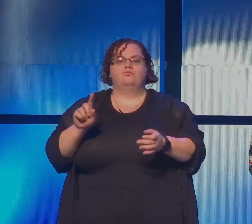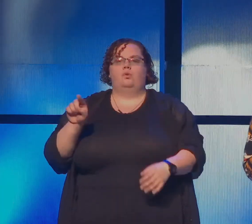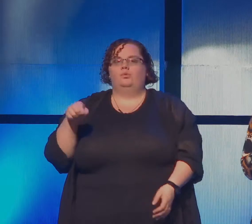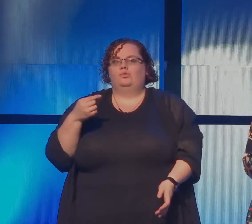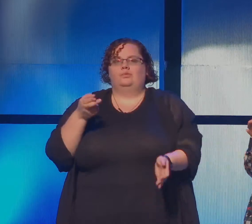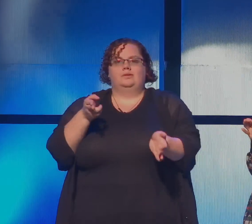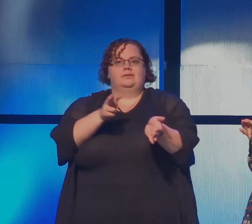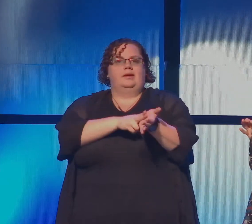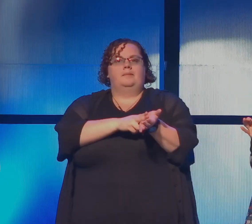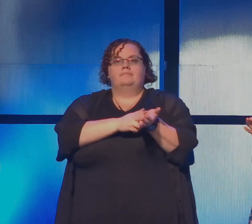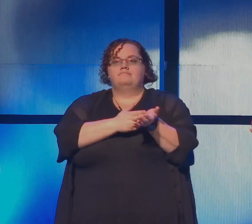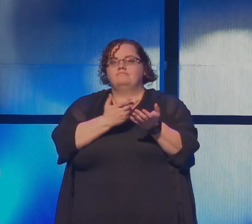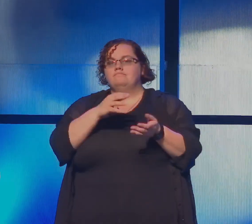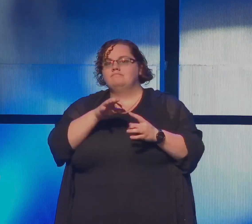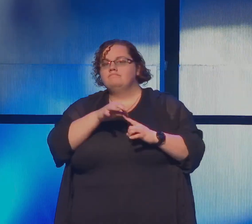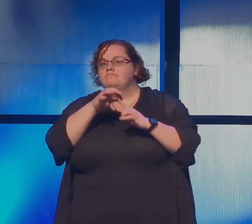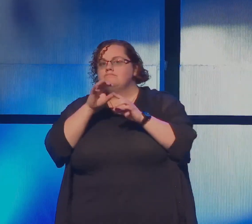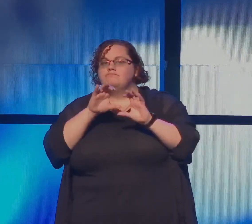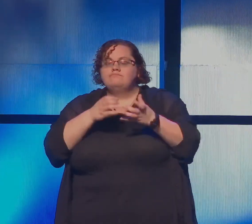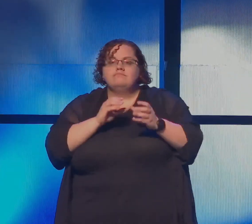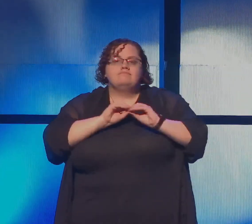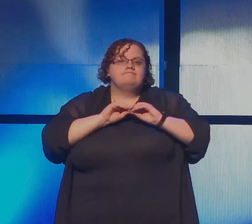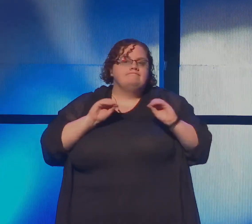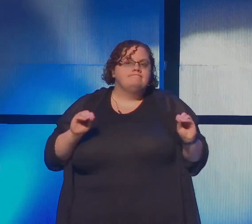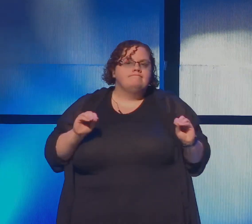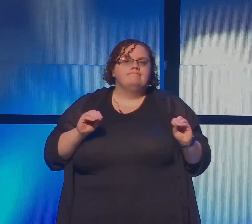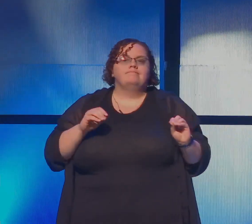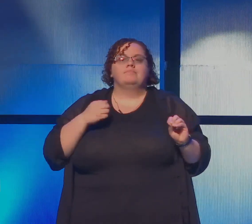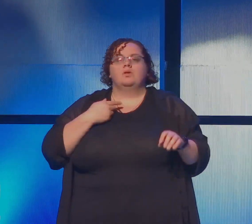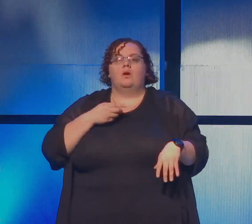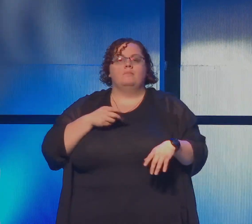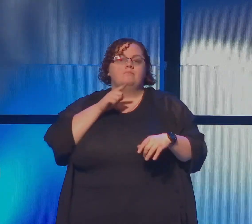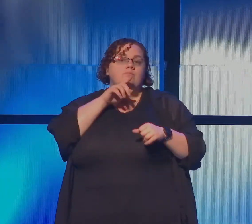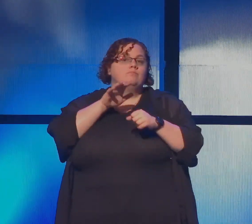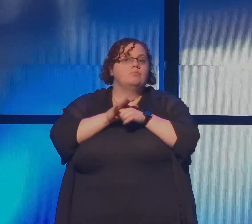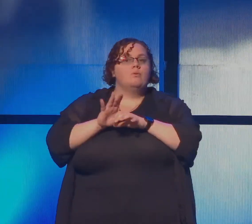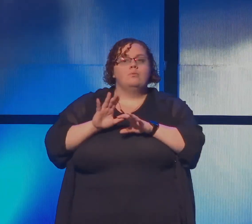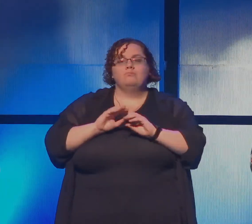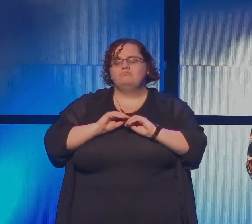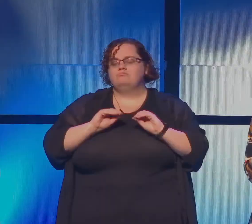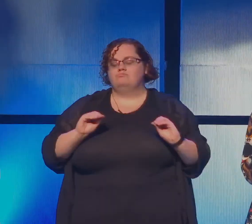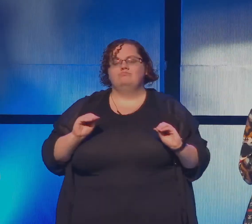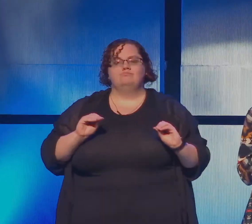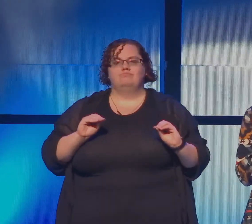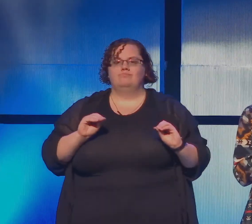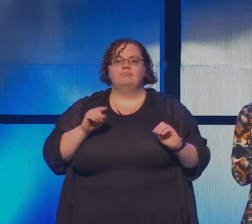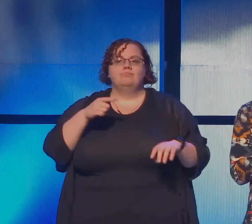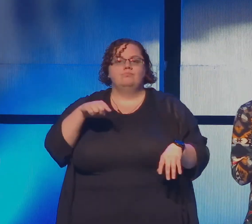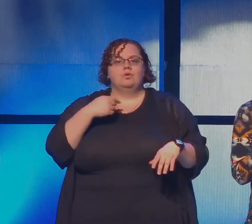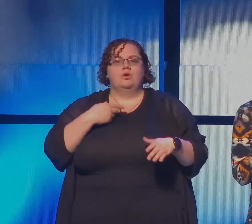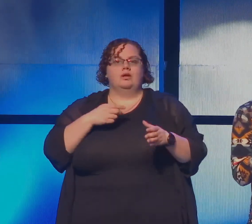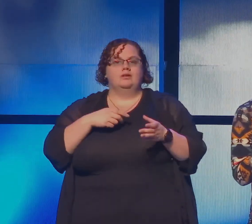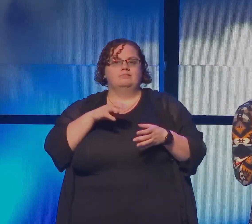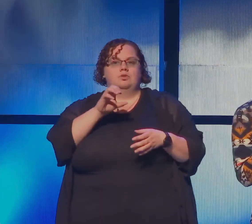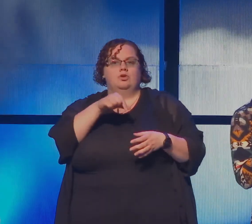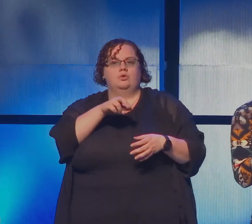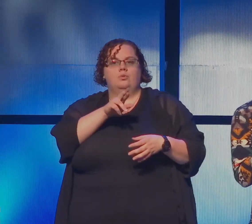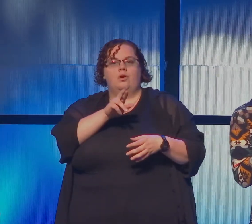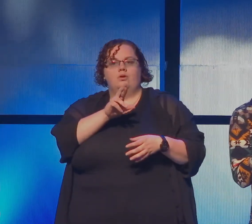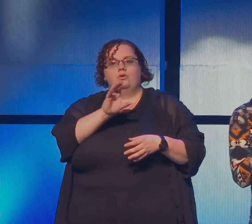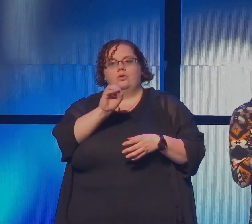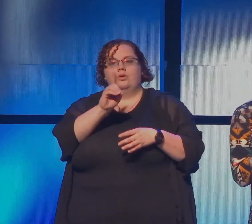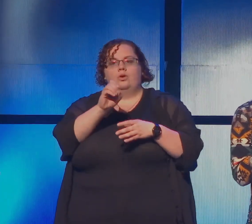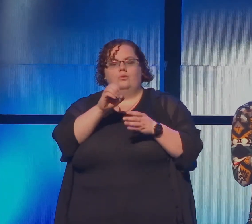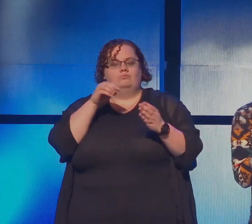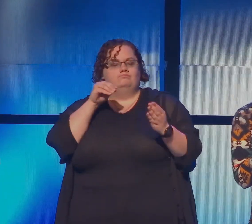signing up. There's no special class. We don't make you take an oath. There's nothing like that. You can just scan the QR code in